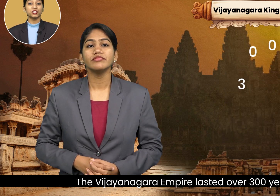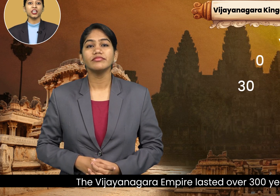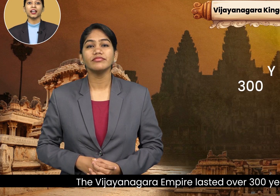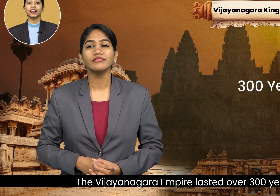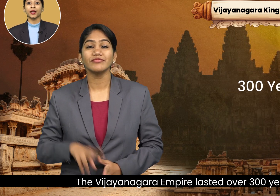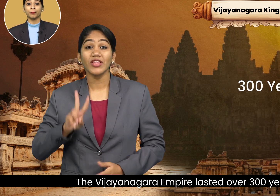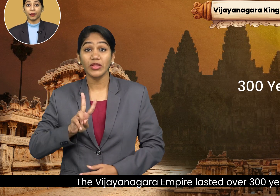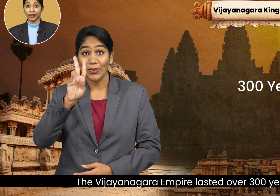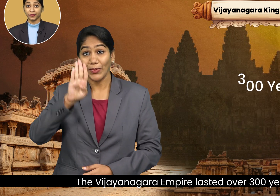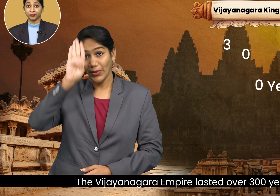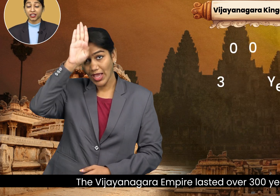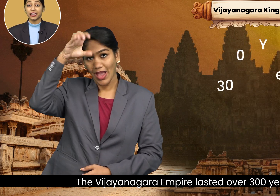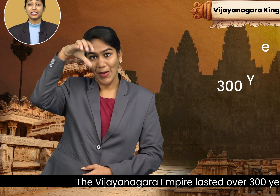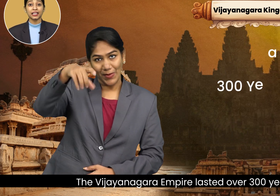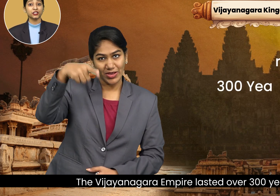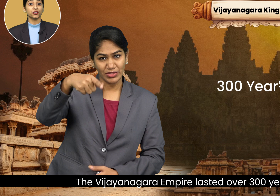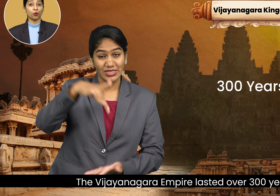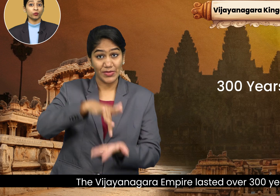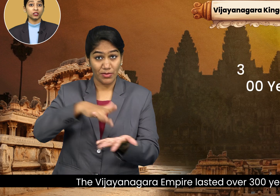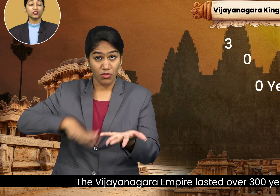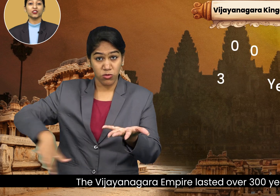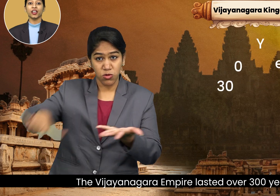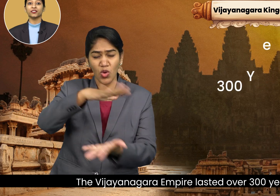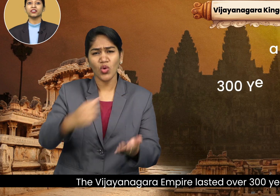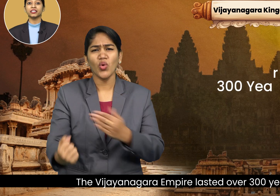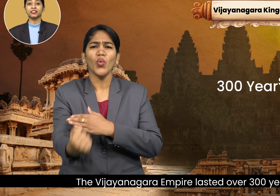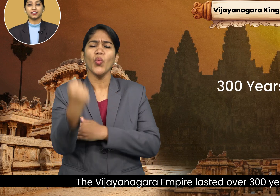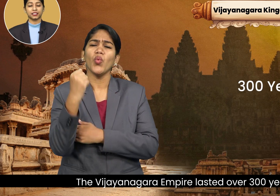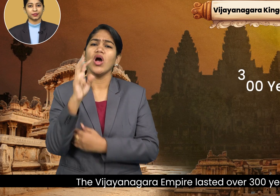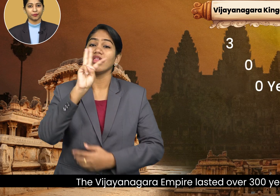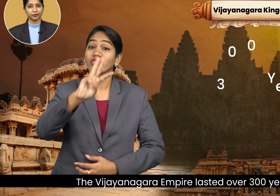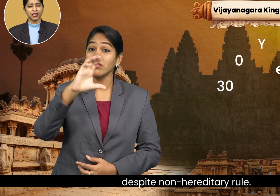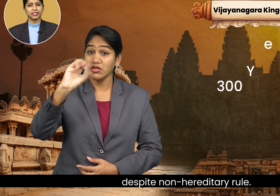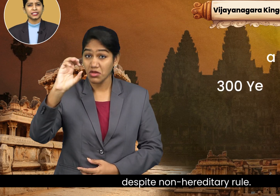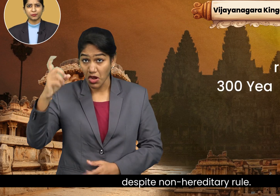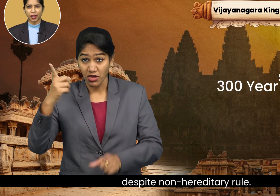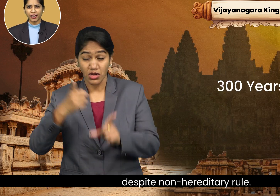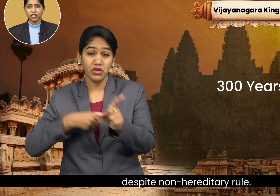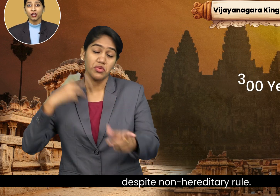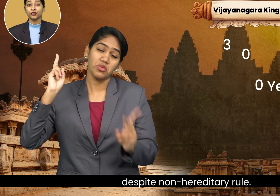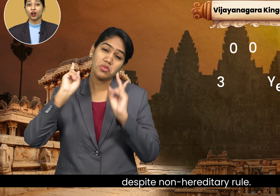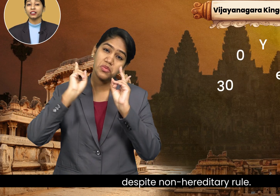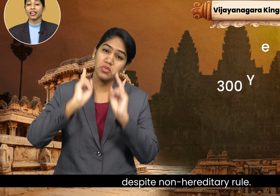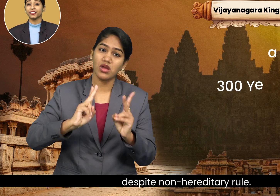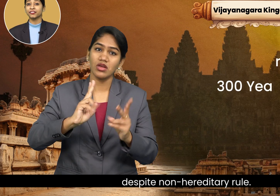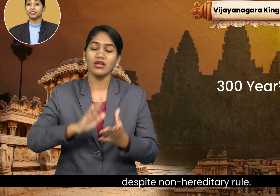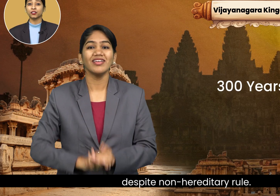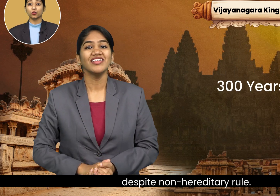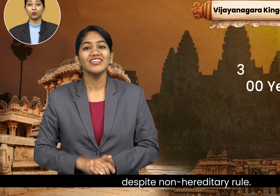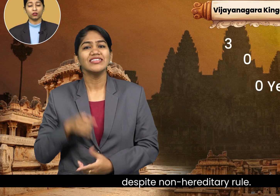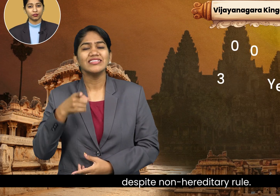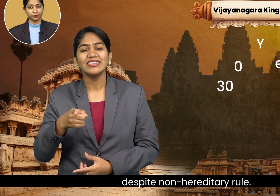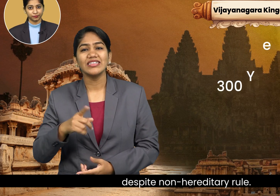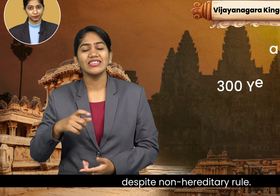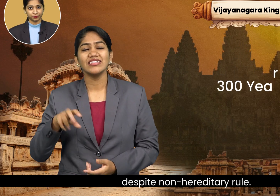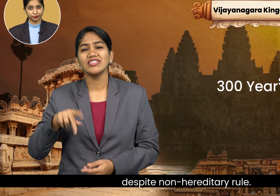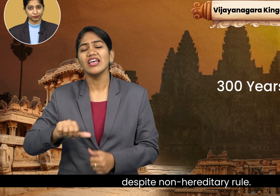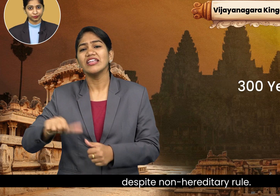The Vijayanagara Empire lasted over 300 years despite non-hereditary